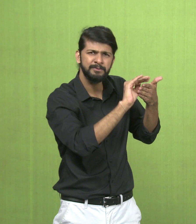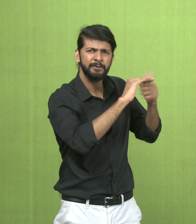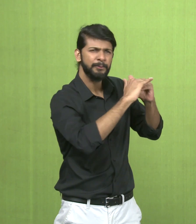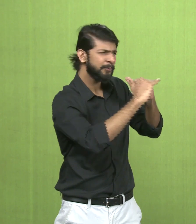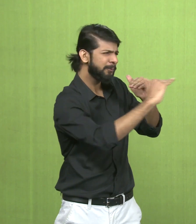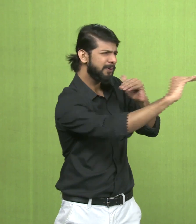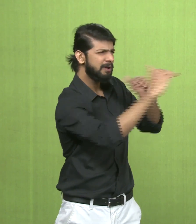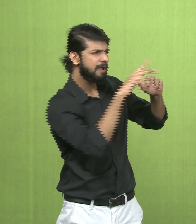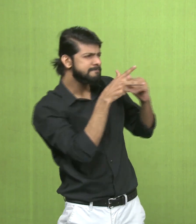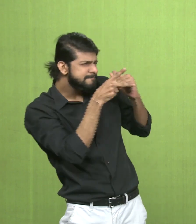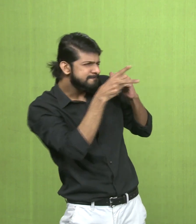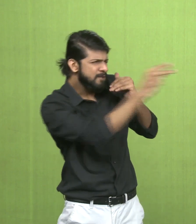etc.